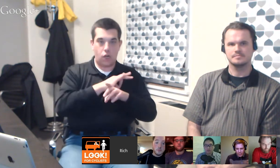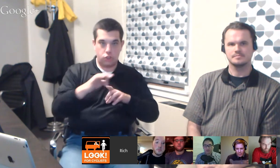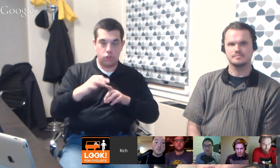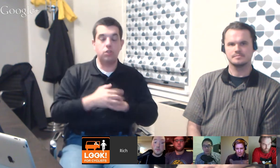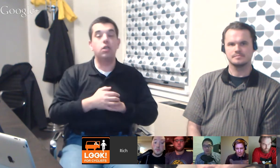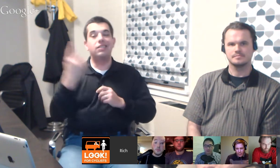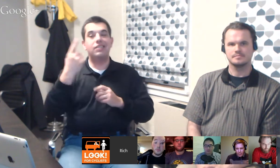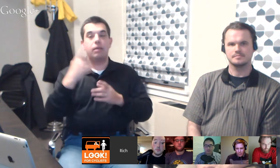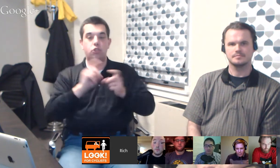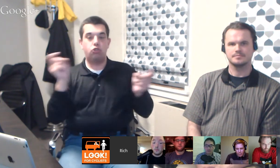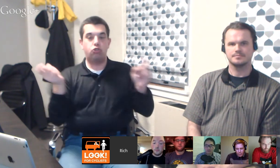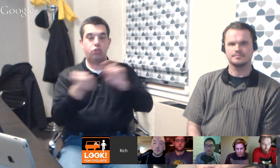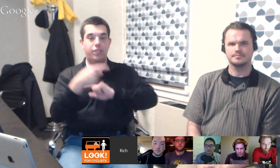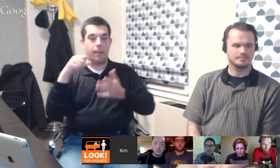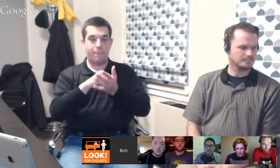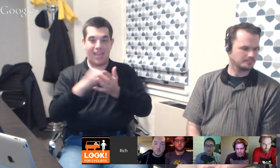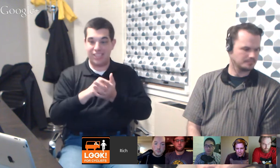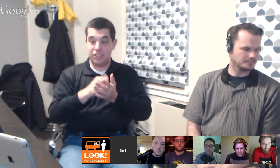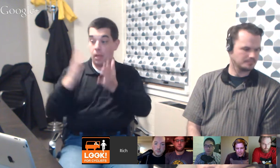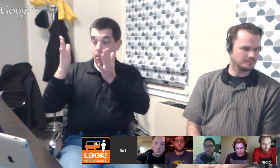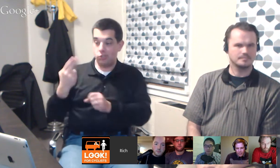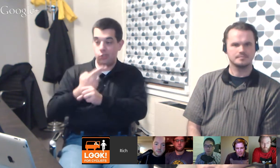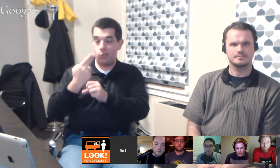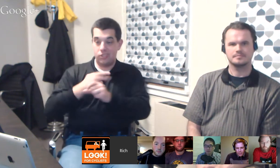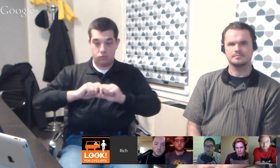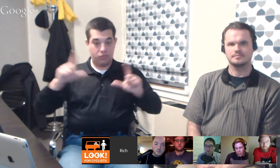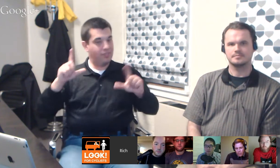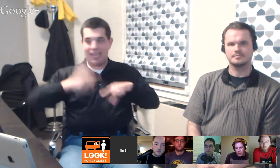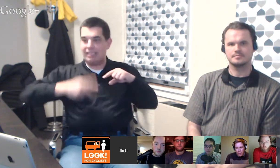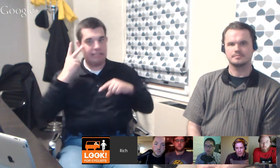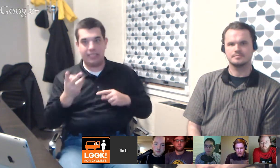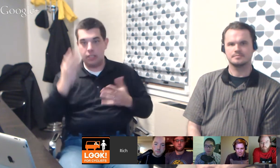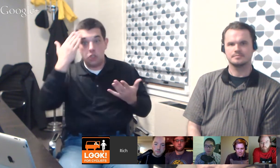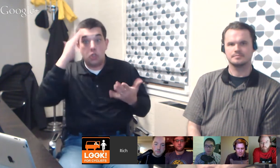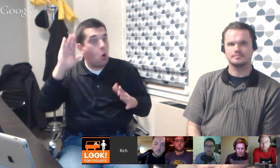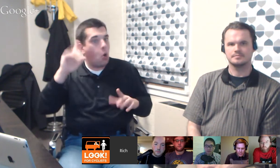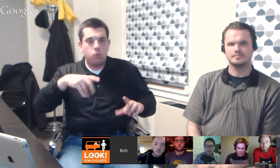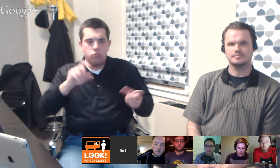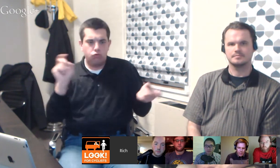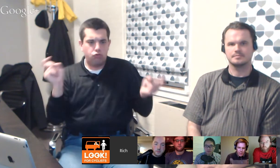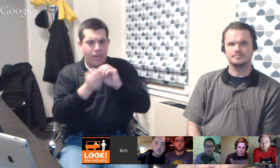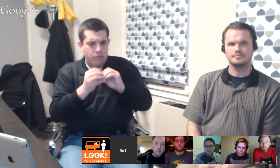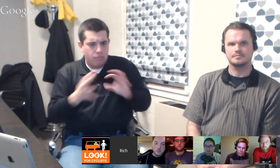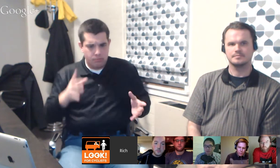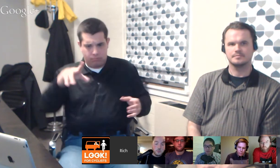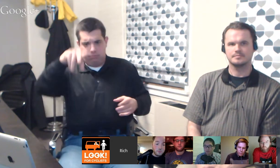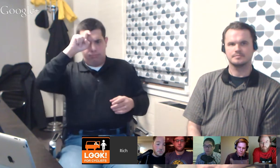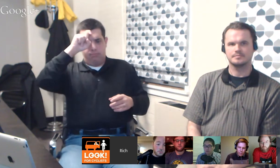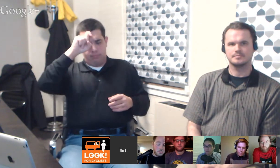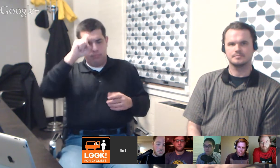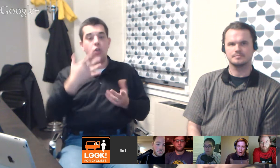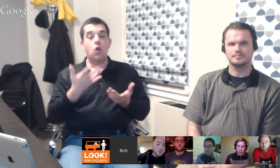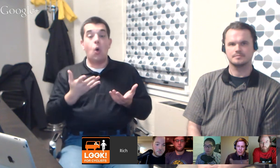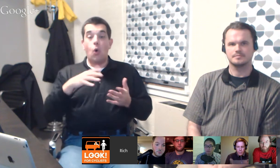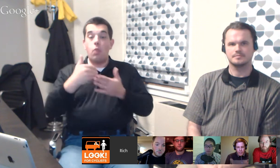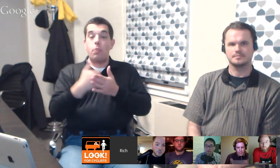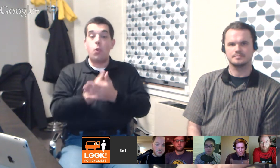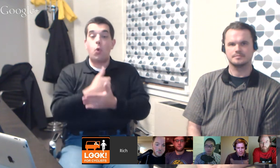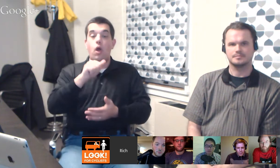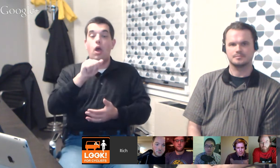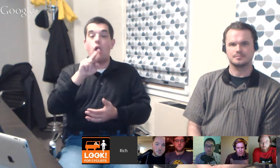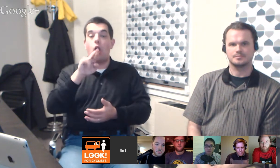Something changes on the page, and the person using the screen reader can't see the screen, doesn't know what's changed. And so the new ARIA